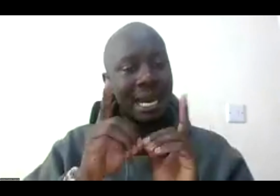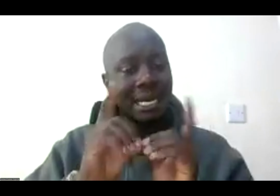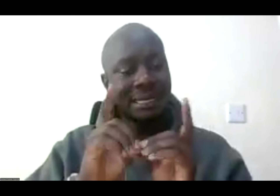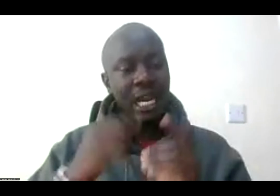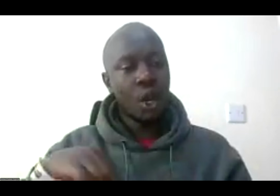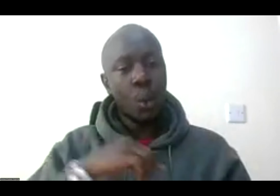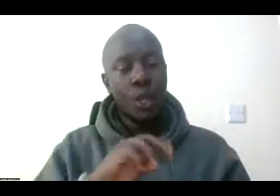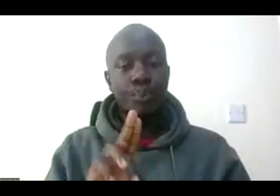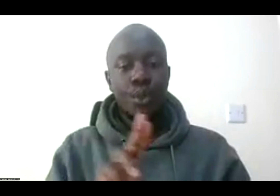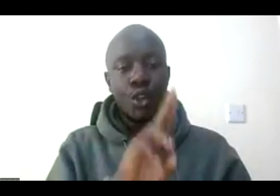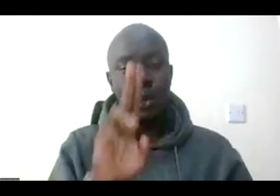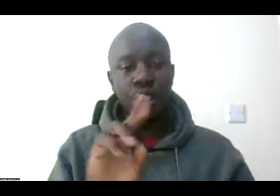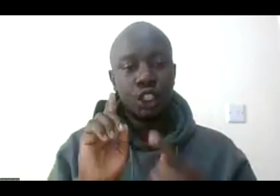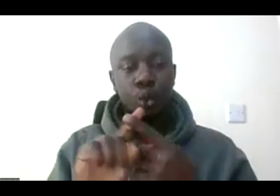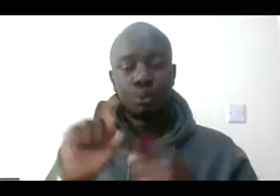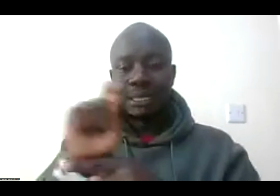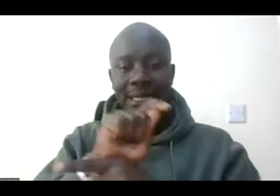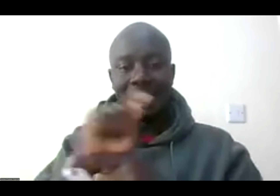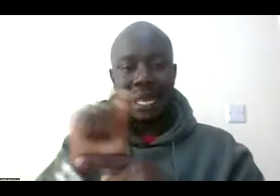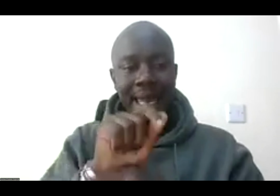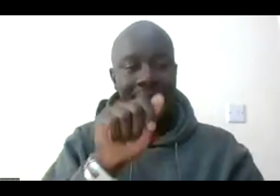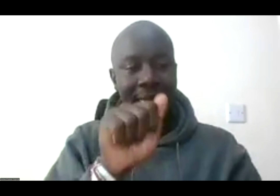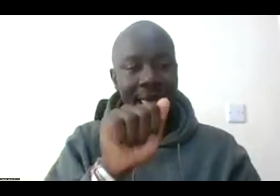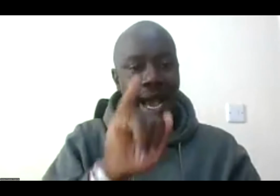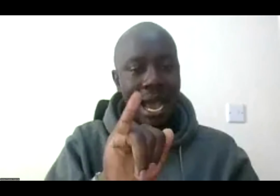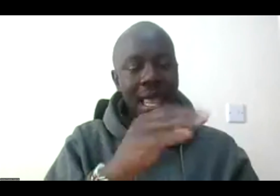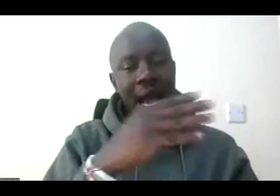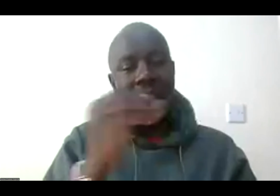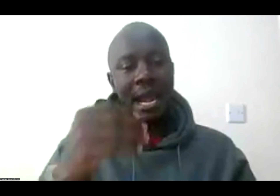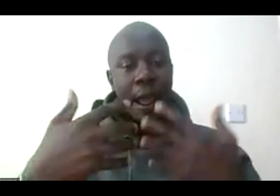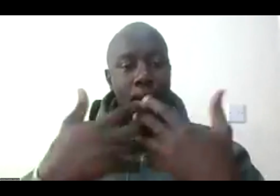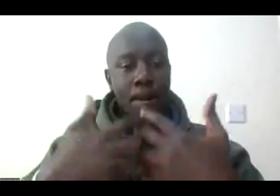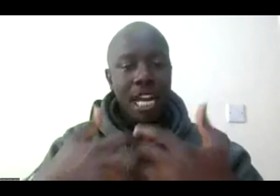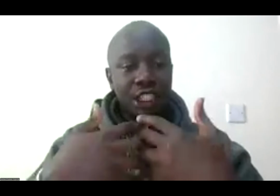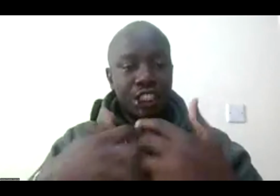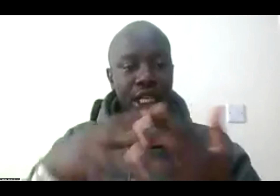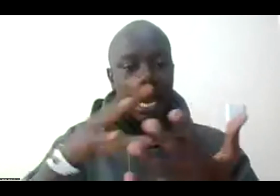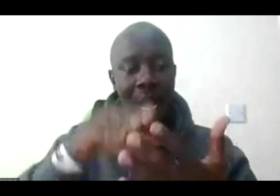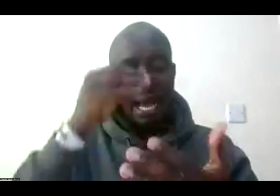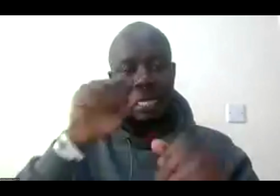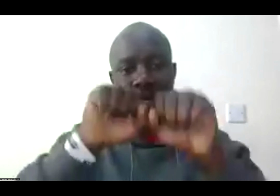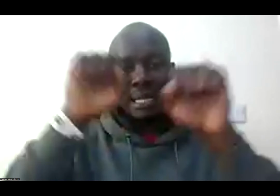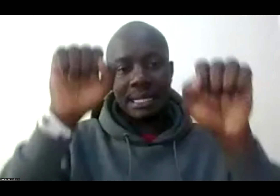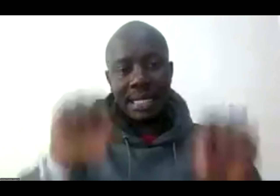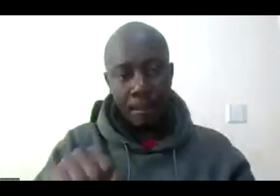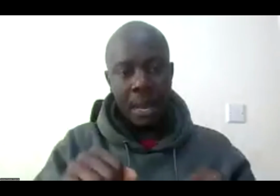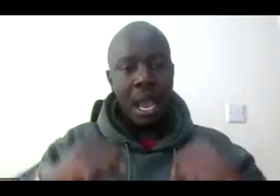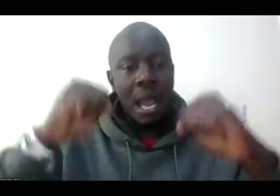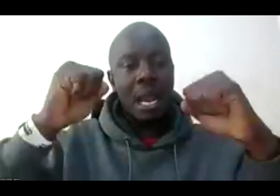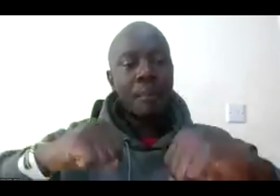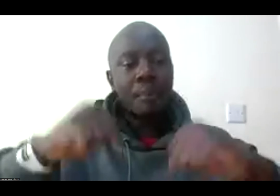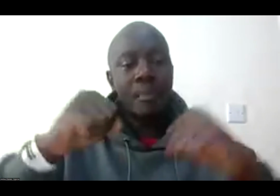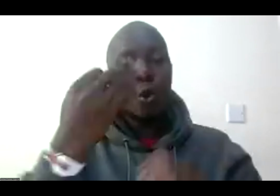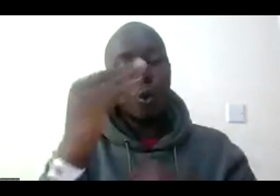considering the signs and also the facial expressions. And after we collect this data, we use it to